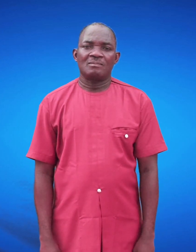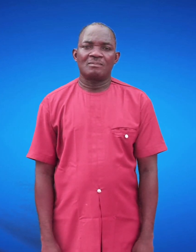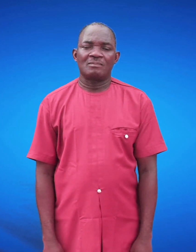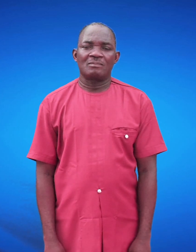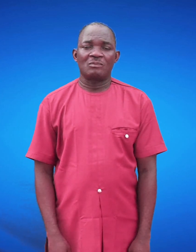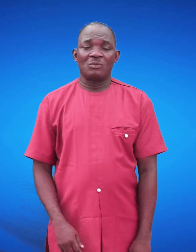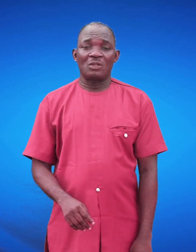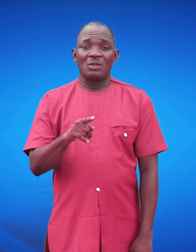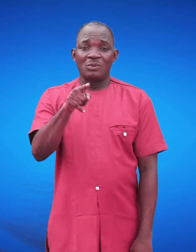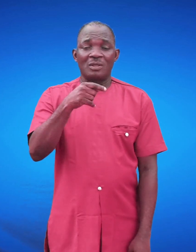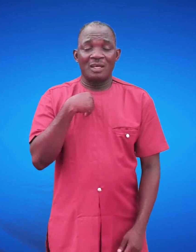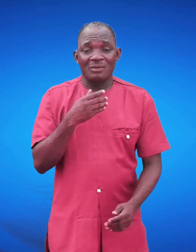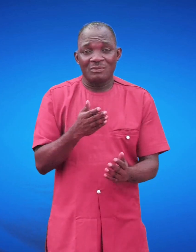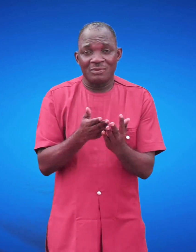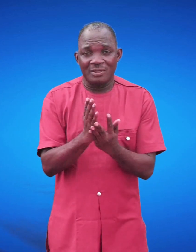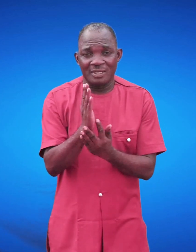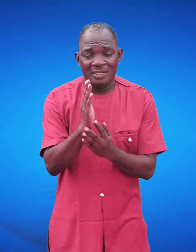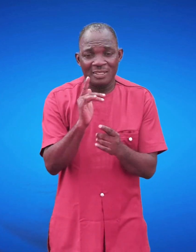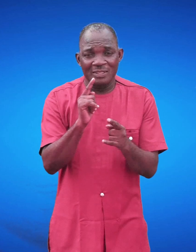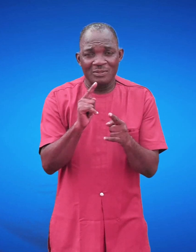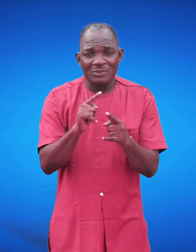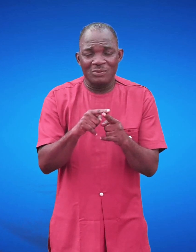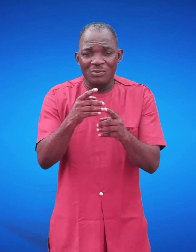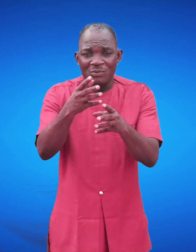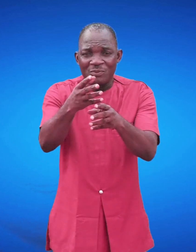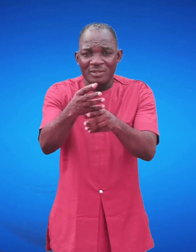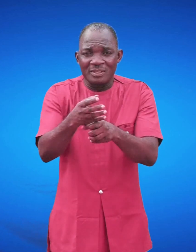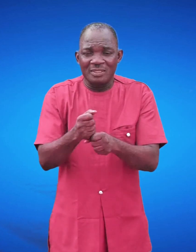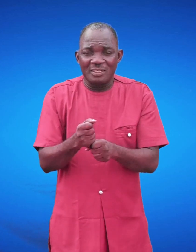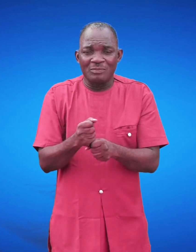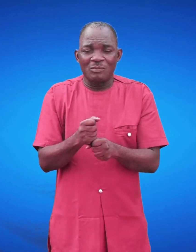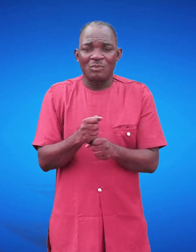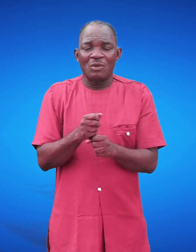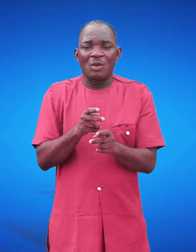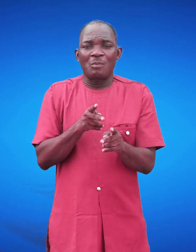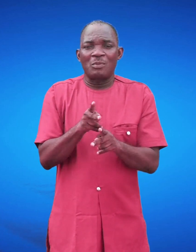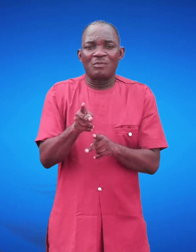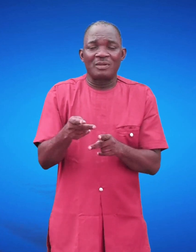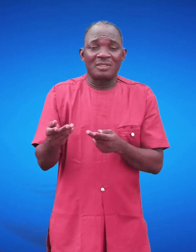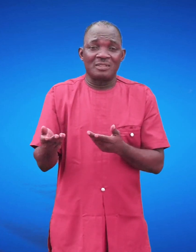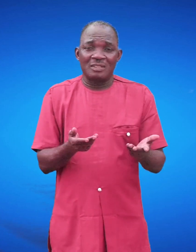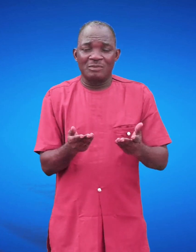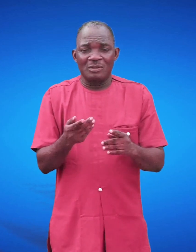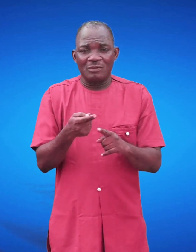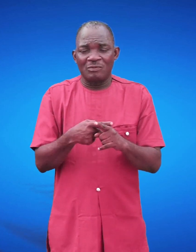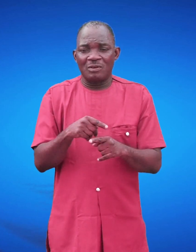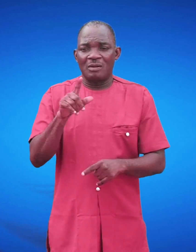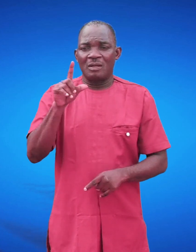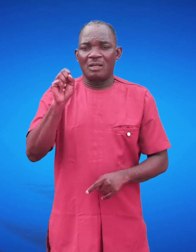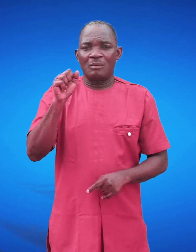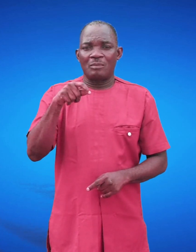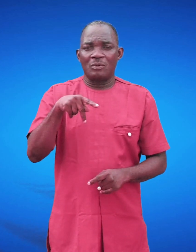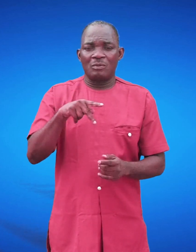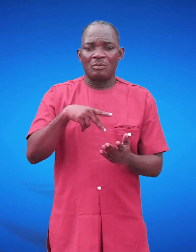You have the right to receive professional services from LEAP program staff